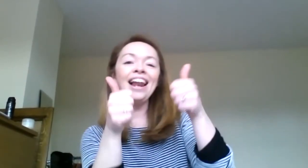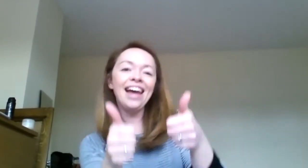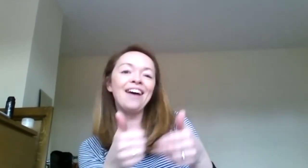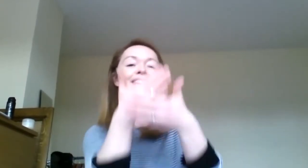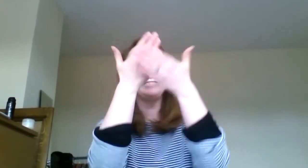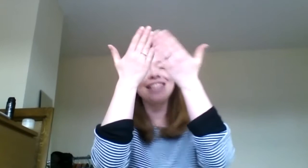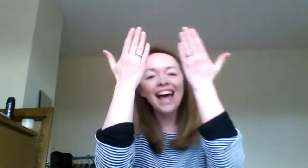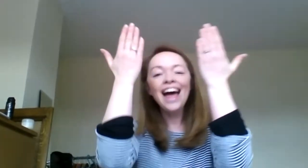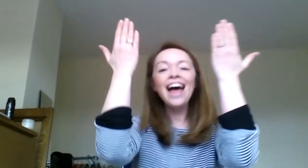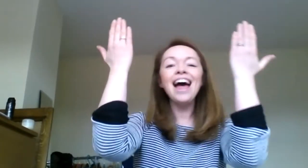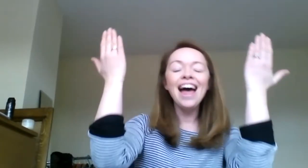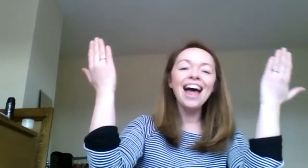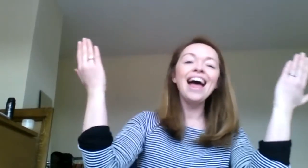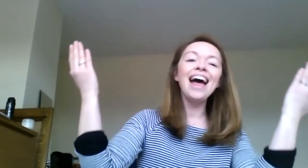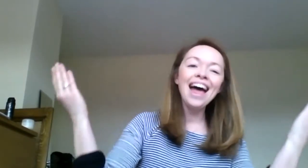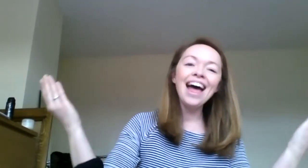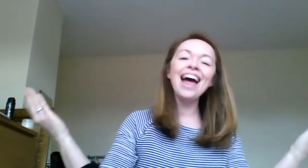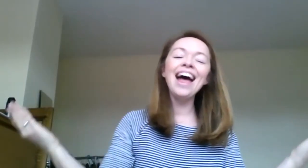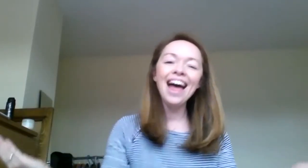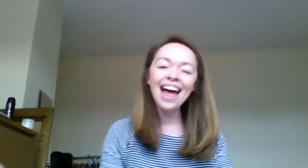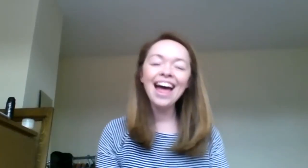day. A lovely